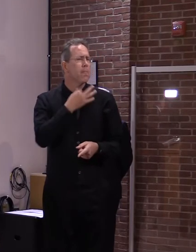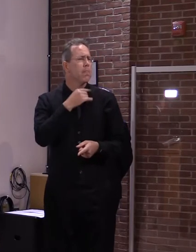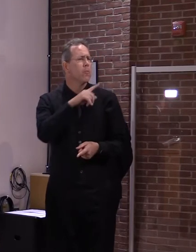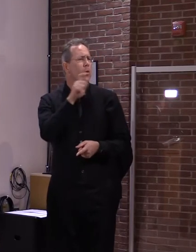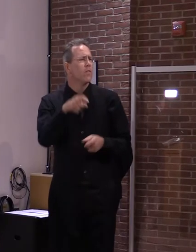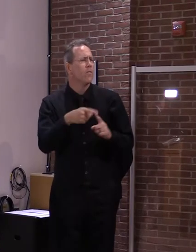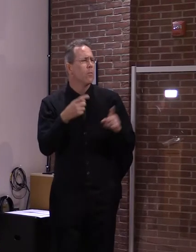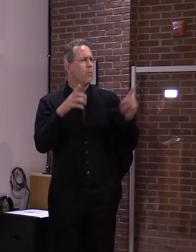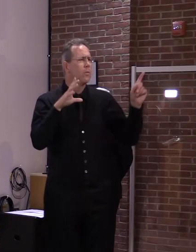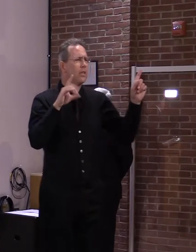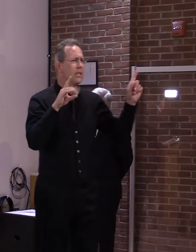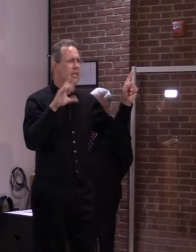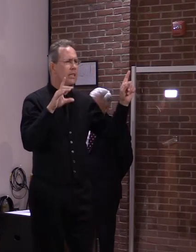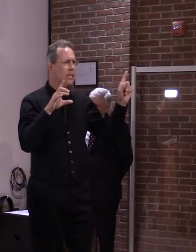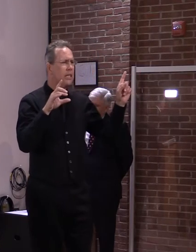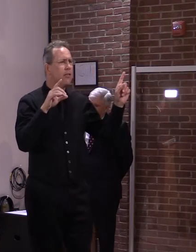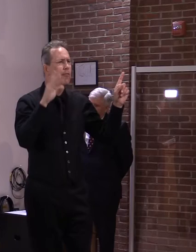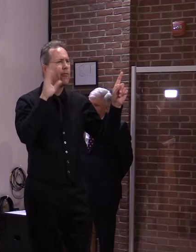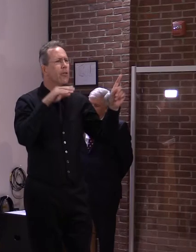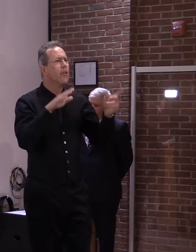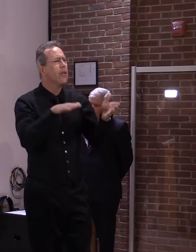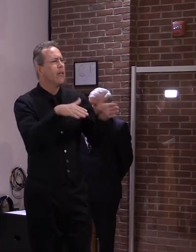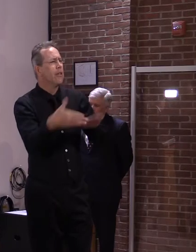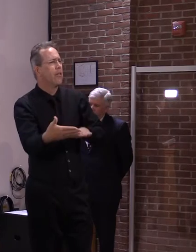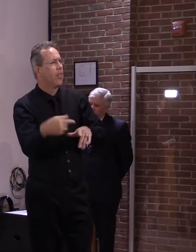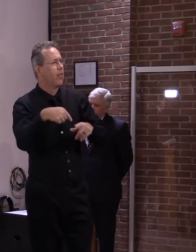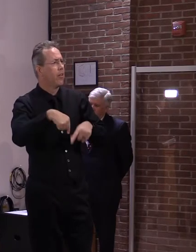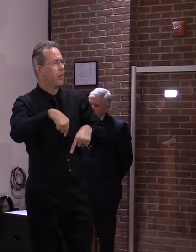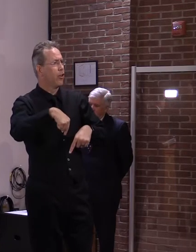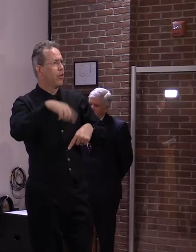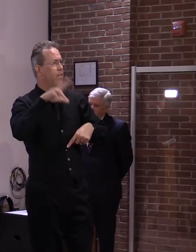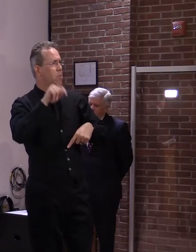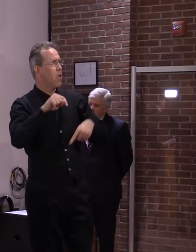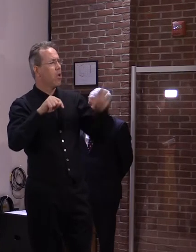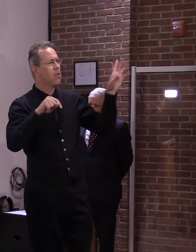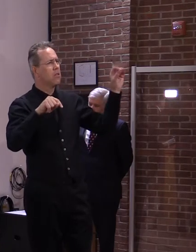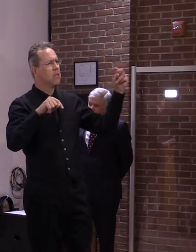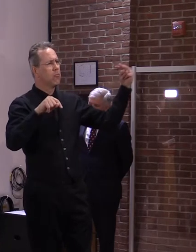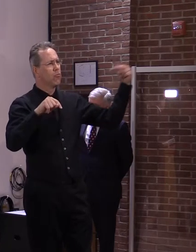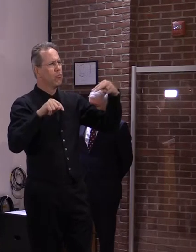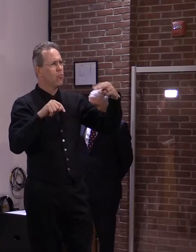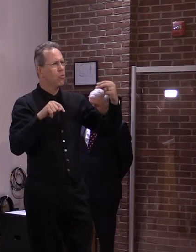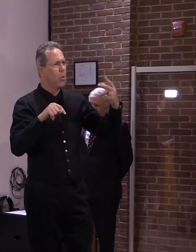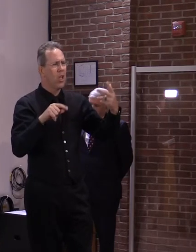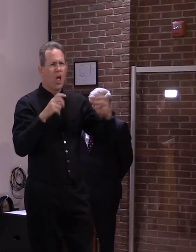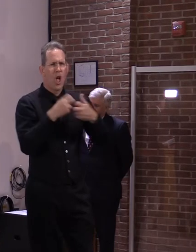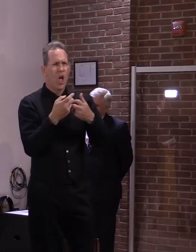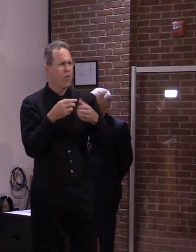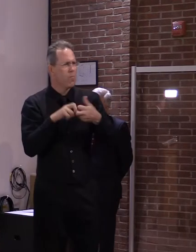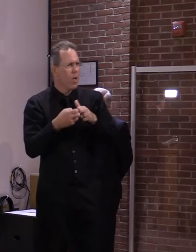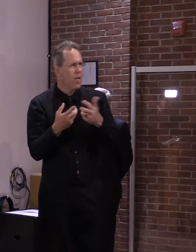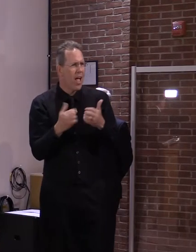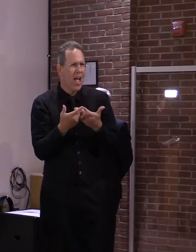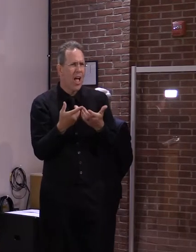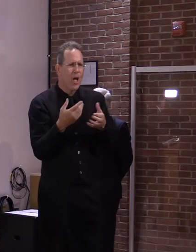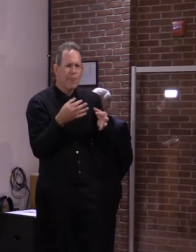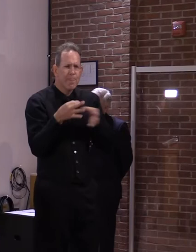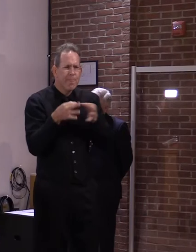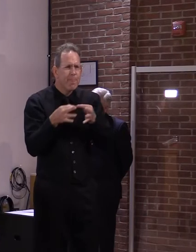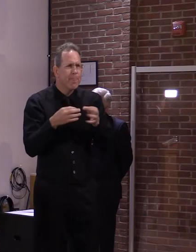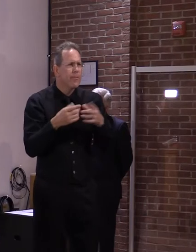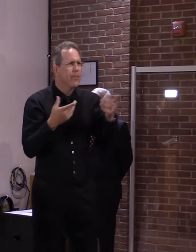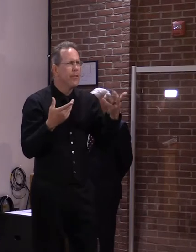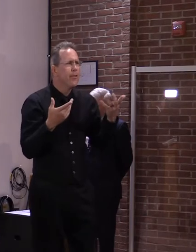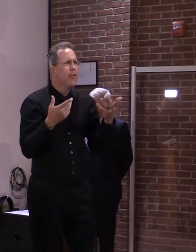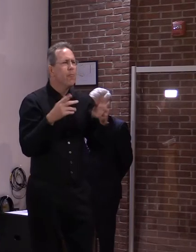deaths in Vermont, will the health department be providing more data on these 8 incidents so that everyone can scrutinize what happened?